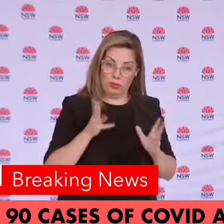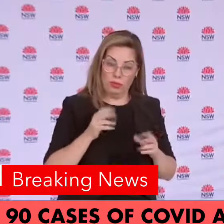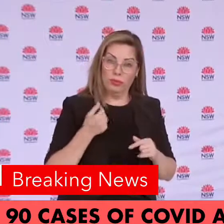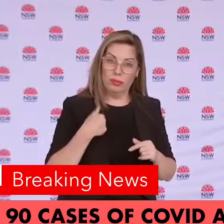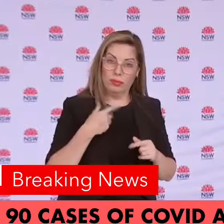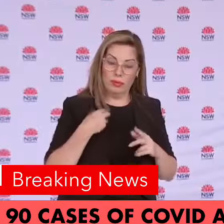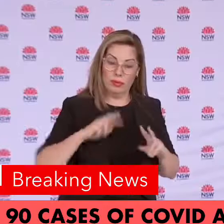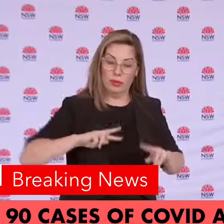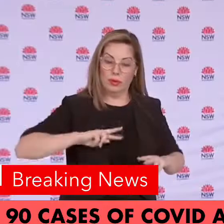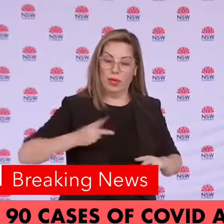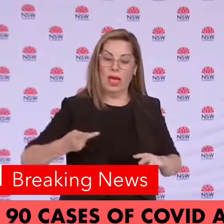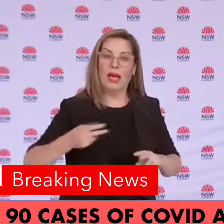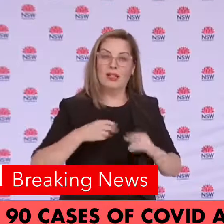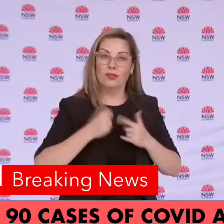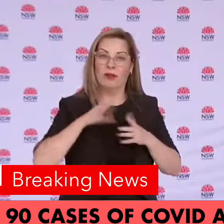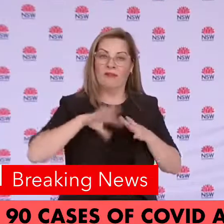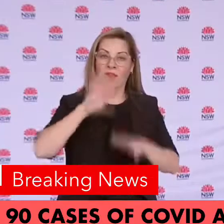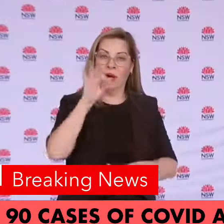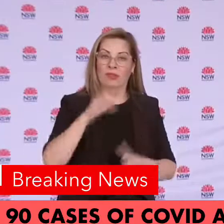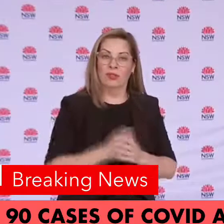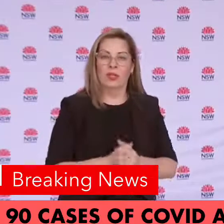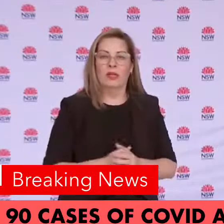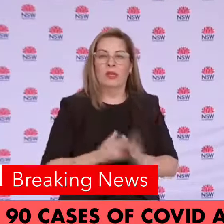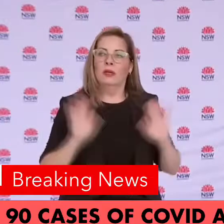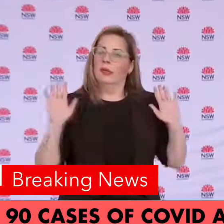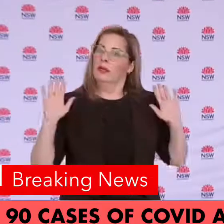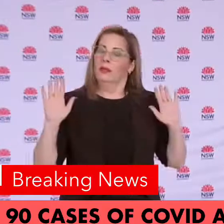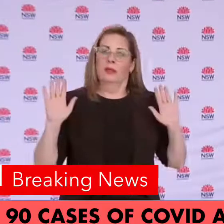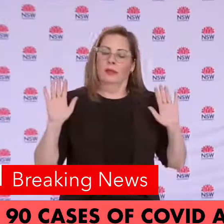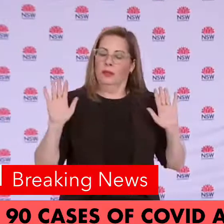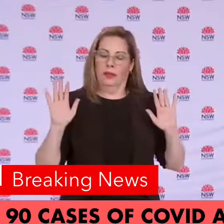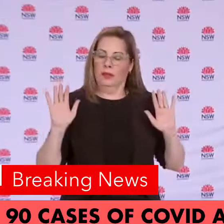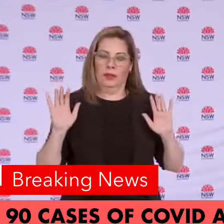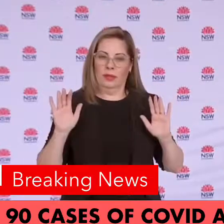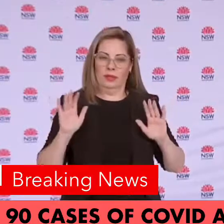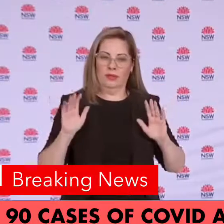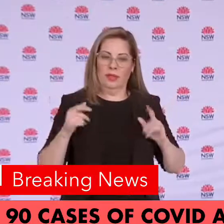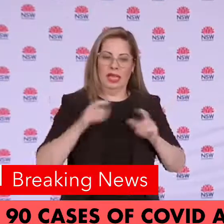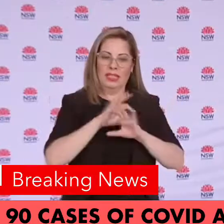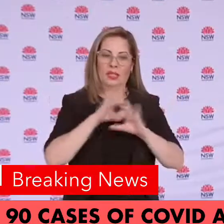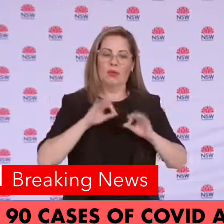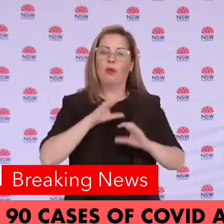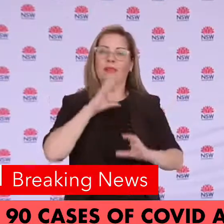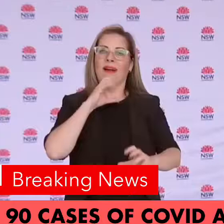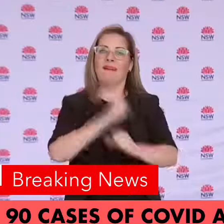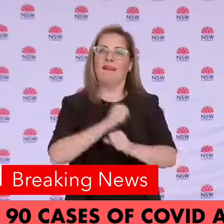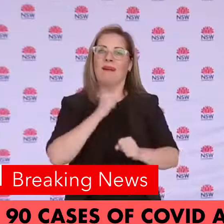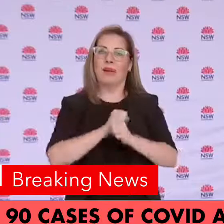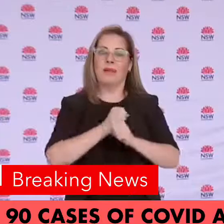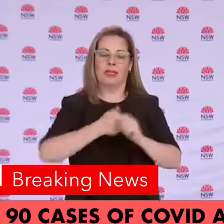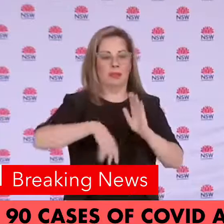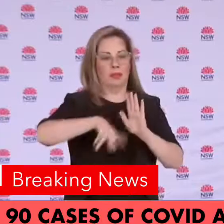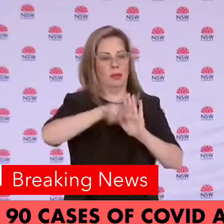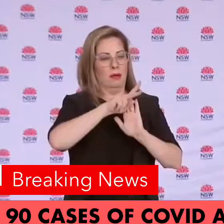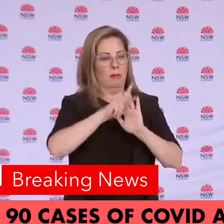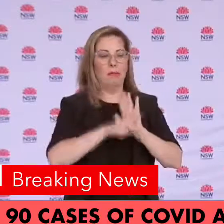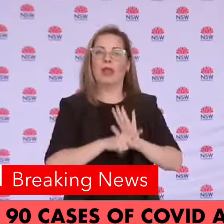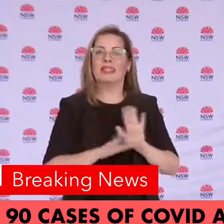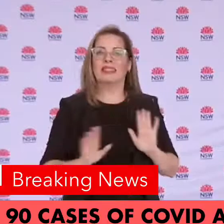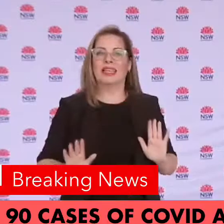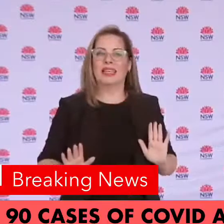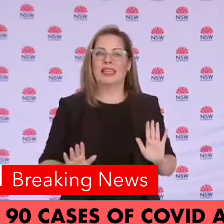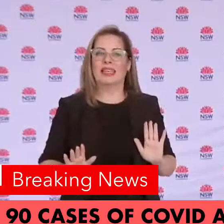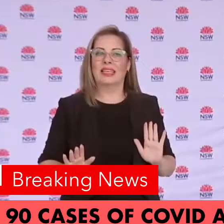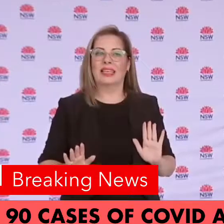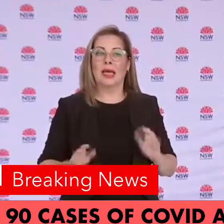say it's not government policy, and I would prefer that issue wasn't debated, given everything else we're facing. And my